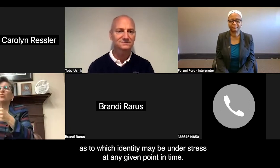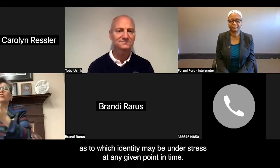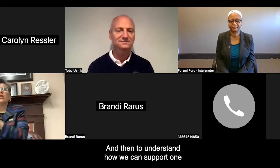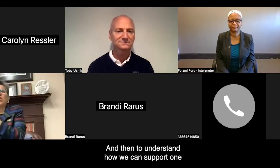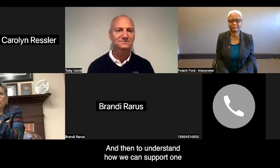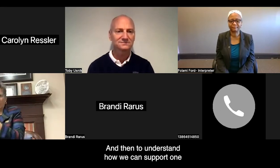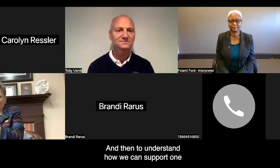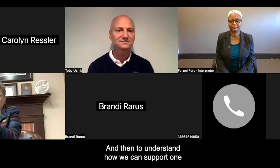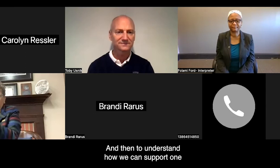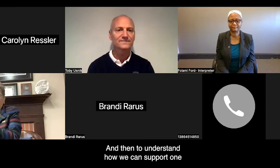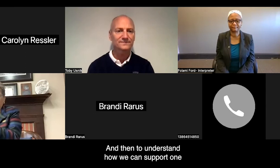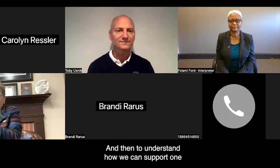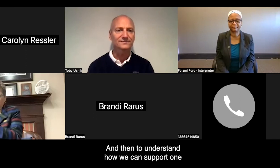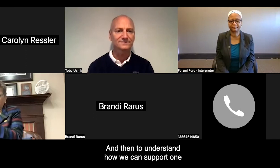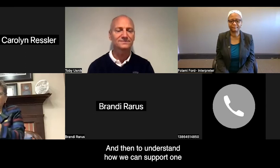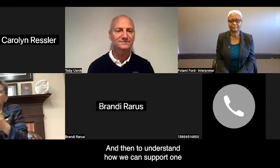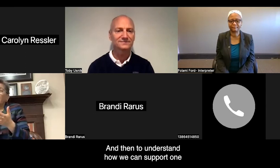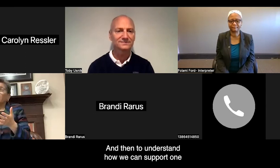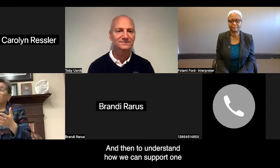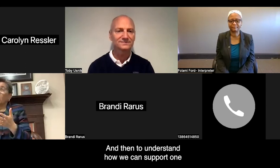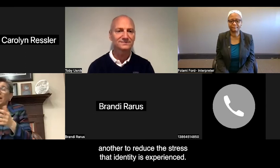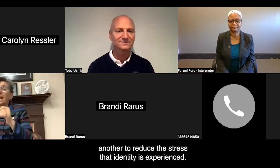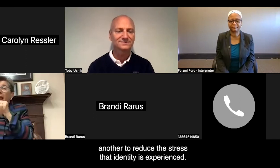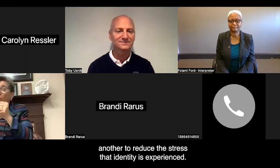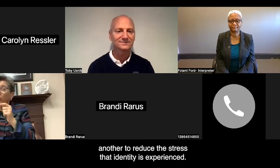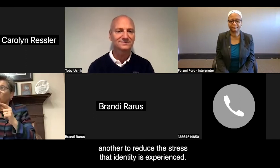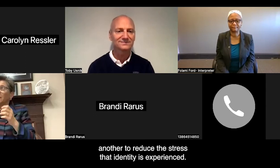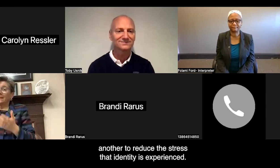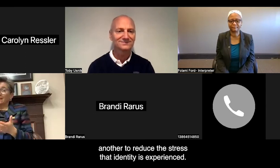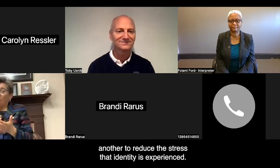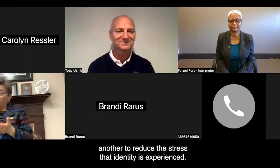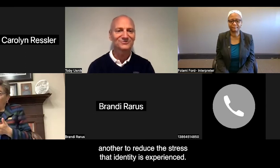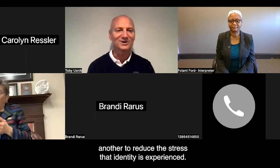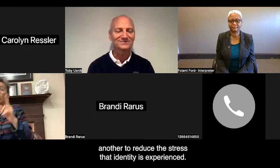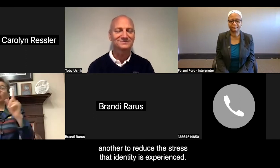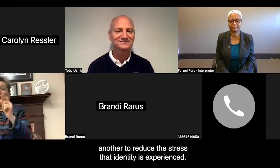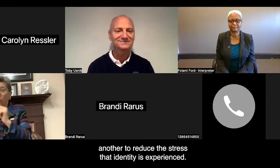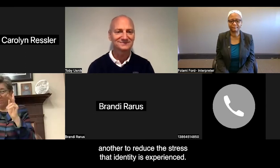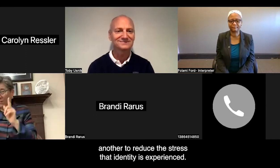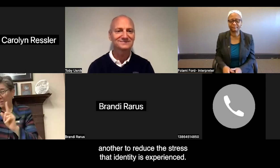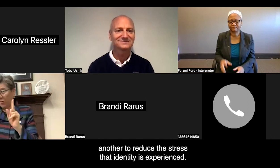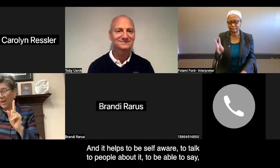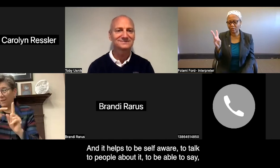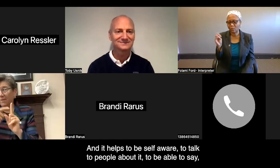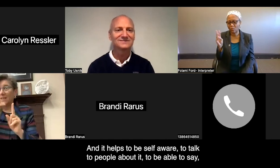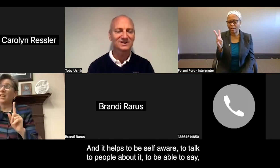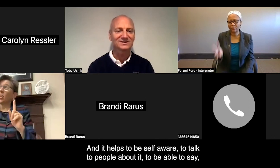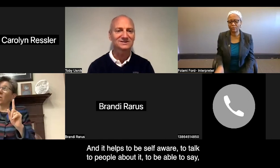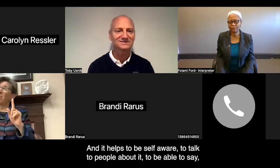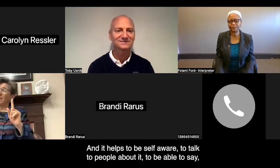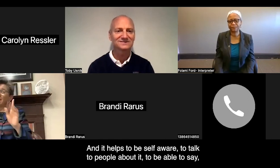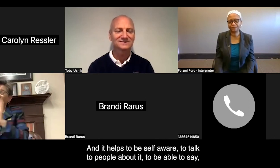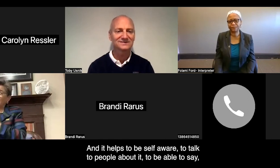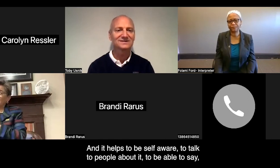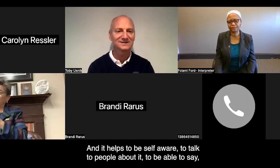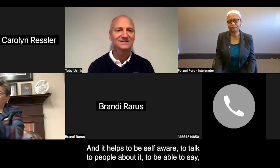understand how we can support one another to reduce the stress that identity has experienced. And it helps to be self-aware, to talk to